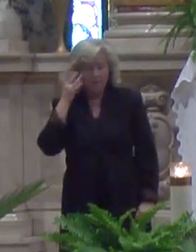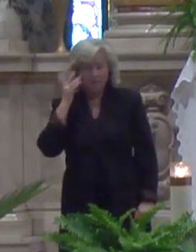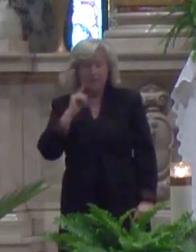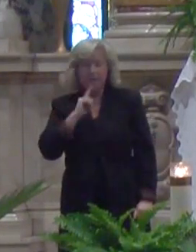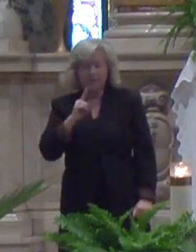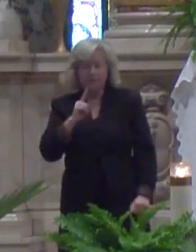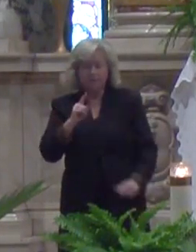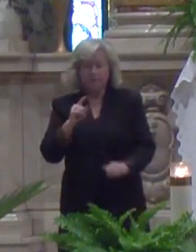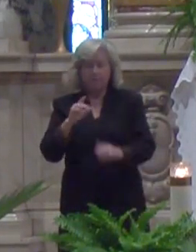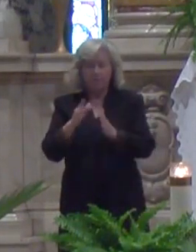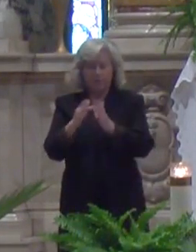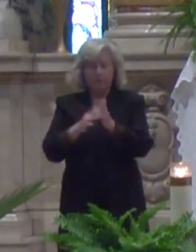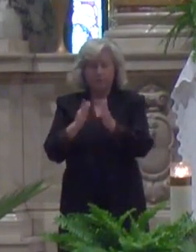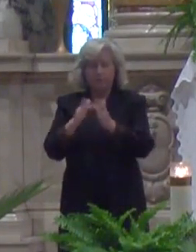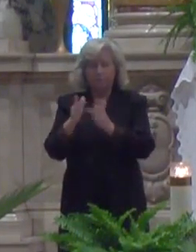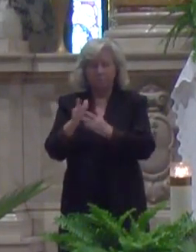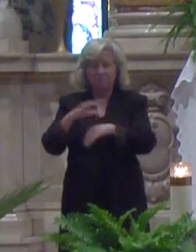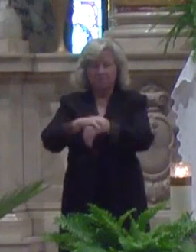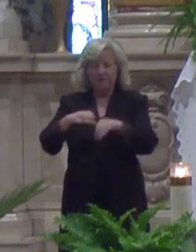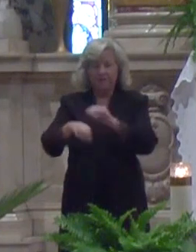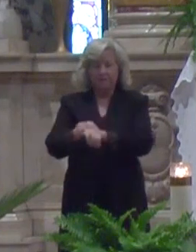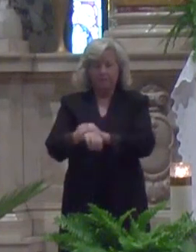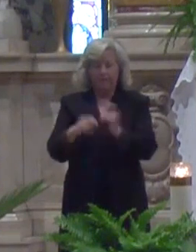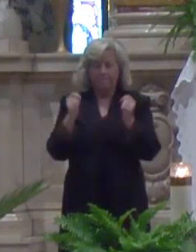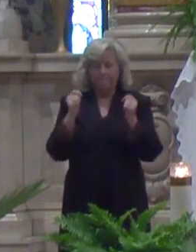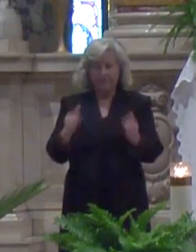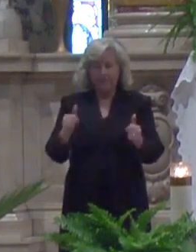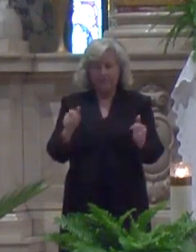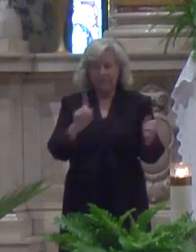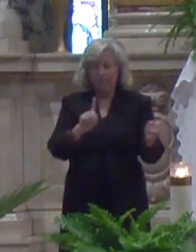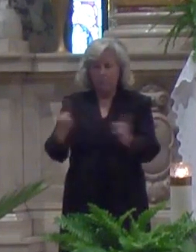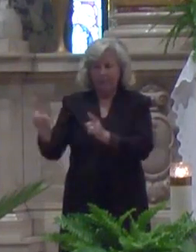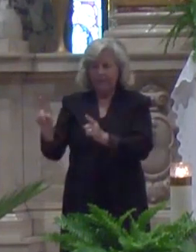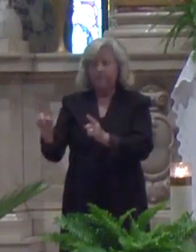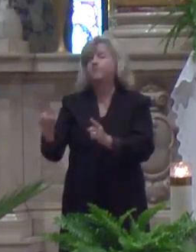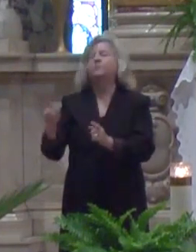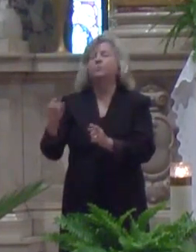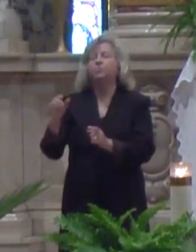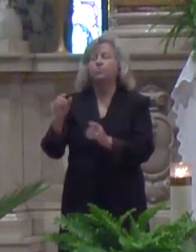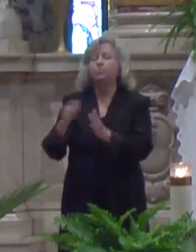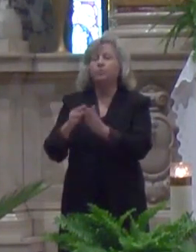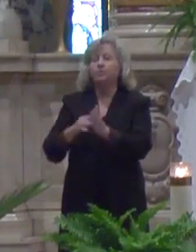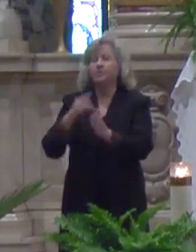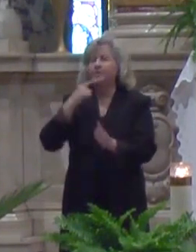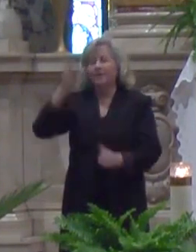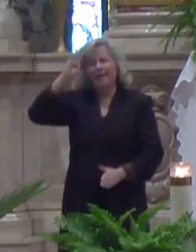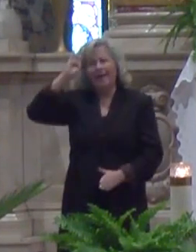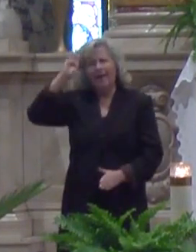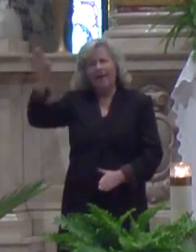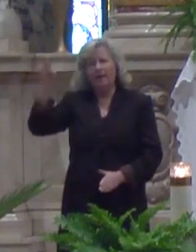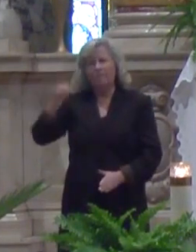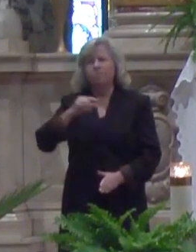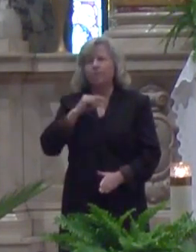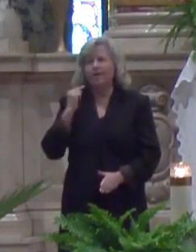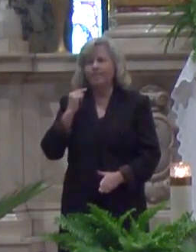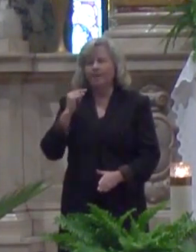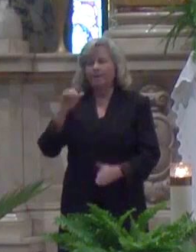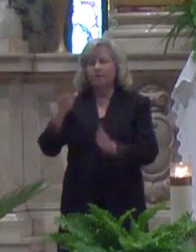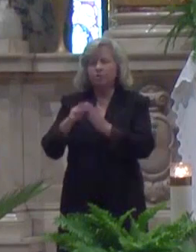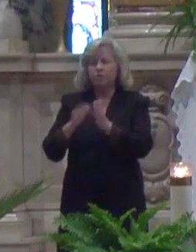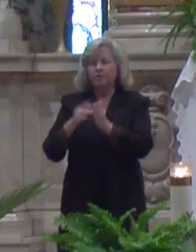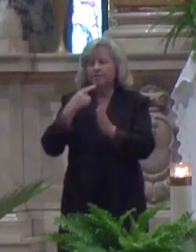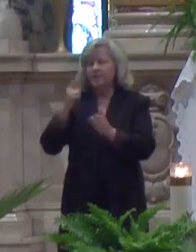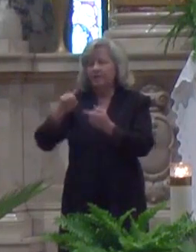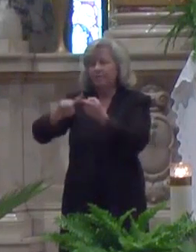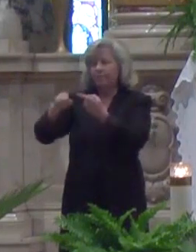him. Immediately he went over to Jesus and said, Hail, Rabbi. And he kissed him. Jesus answered him,